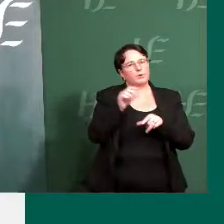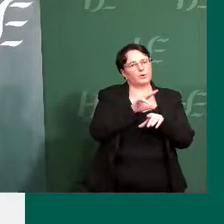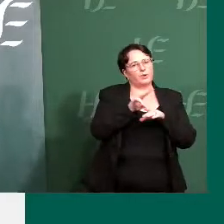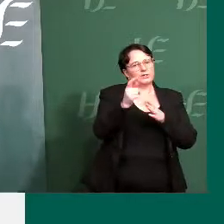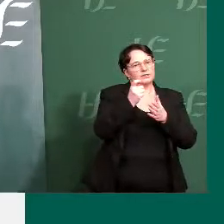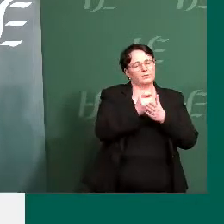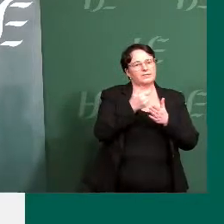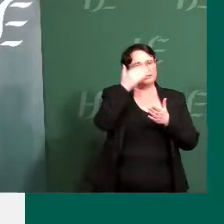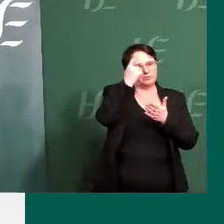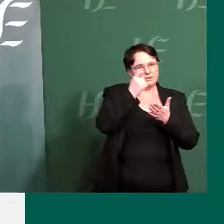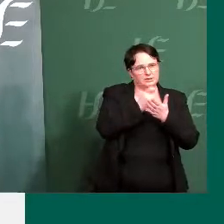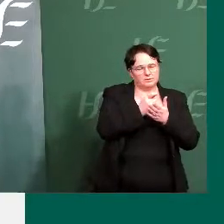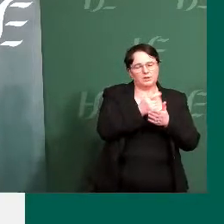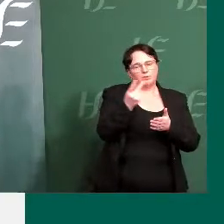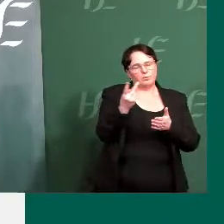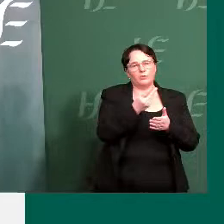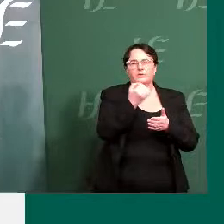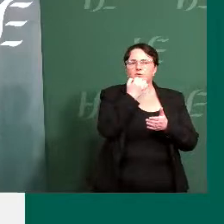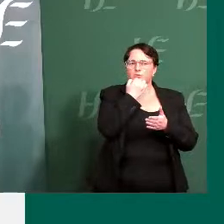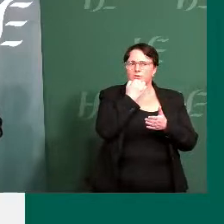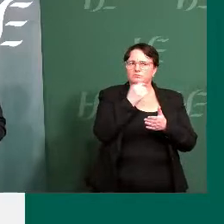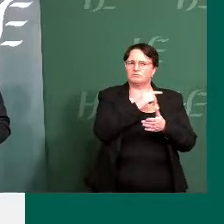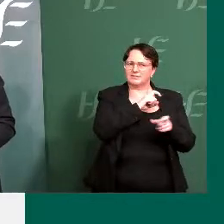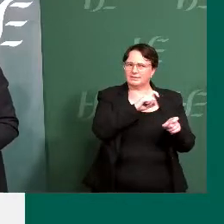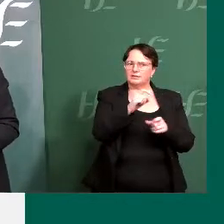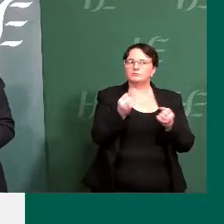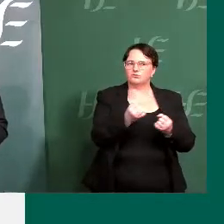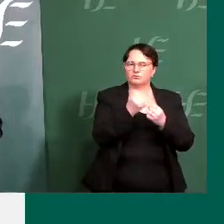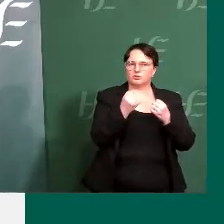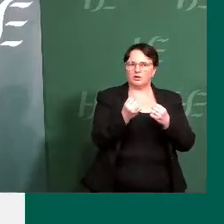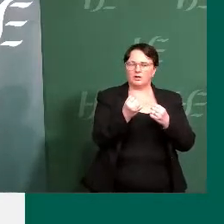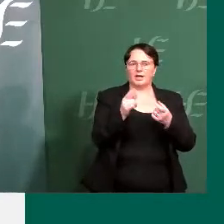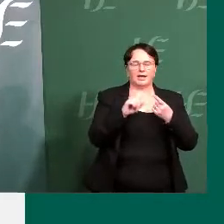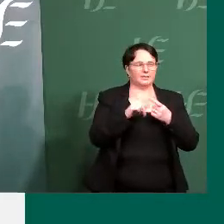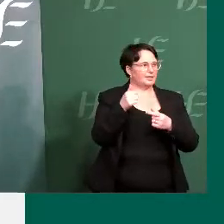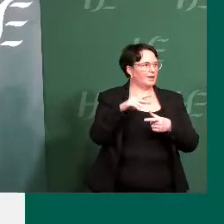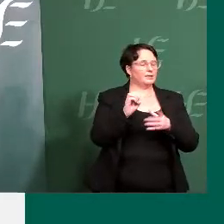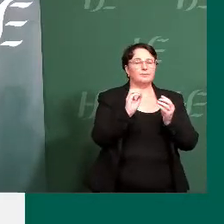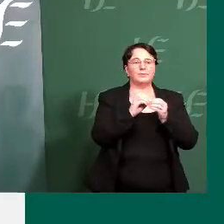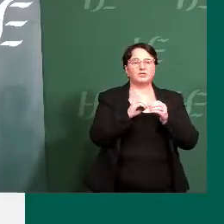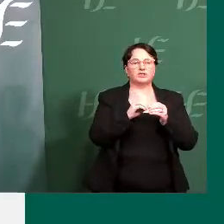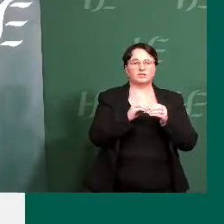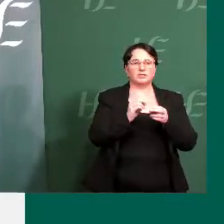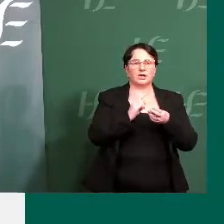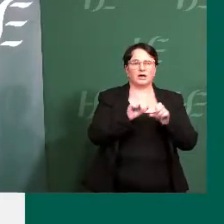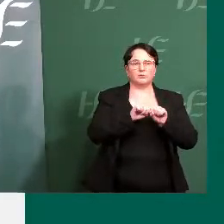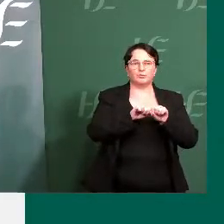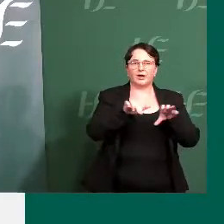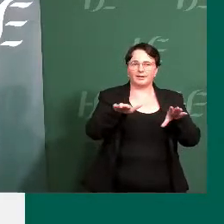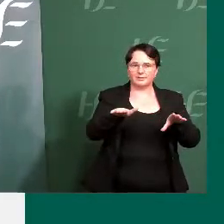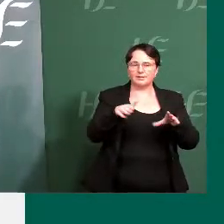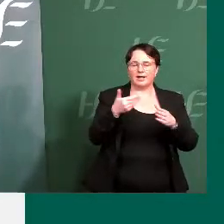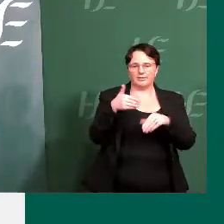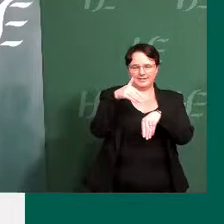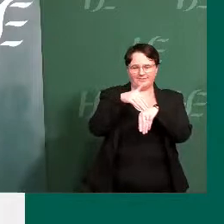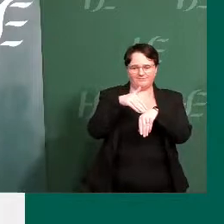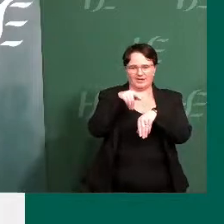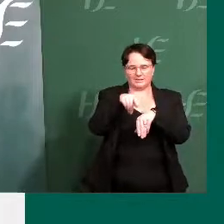those numbers are still quite strong in terms of what's there. Anne also mentioned the outbreaks, again, the impact they're having on the system, and that's still